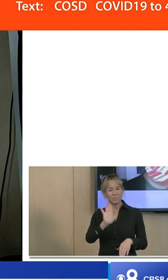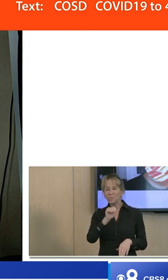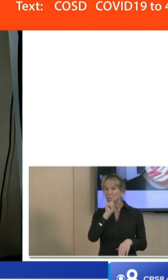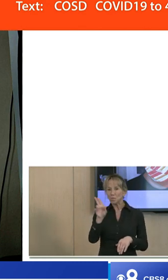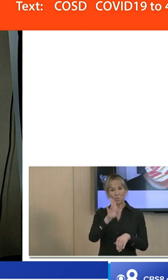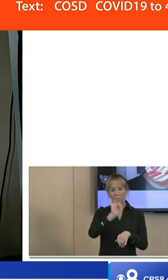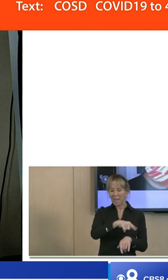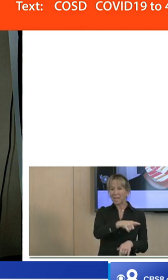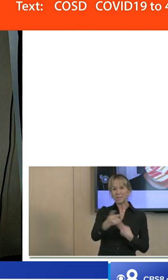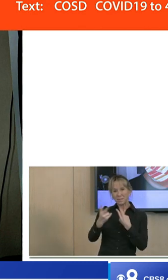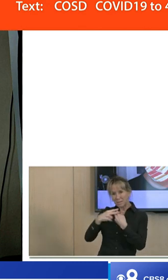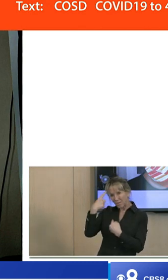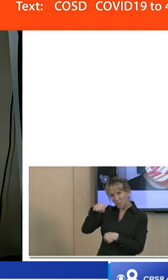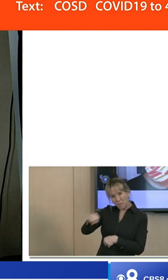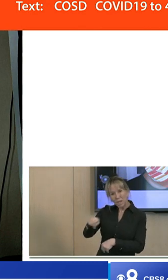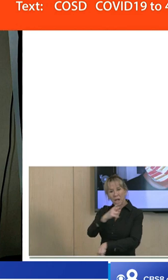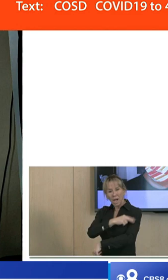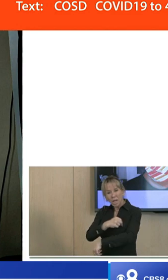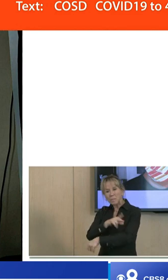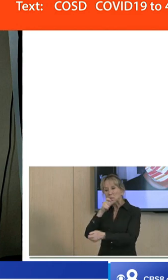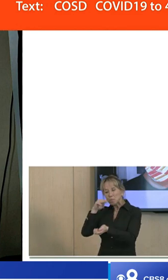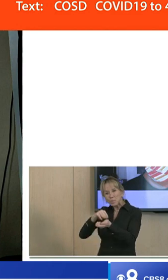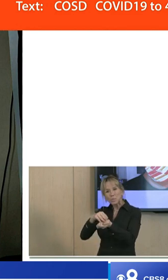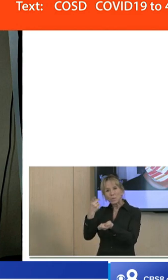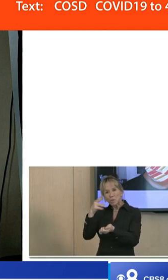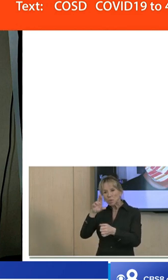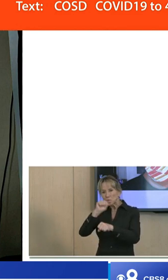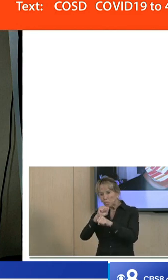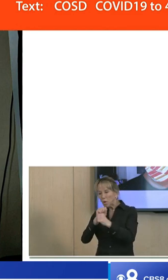face with any type of fabric, a bandana,